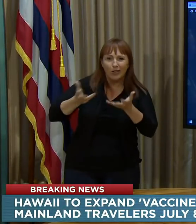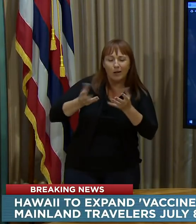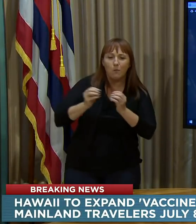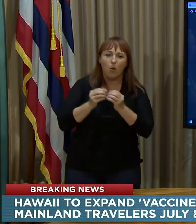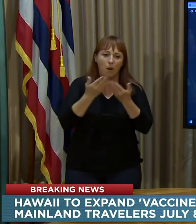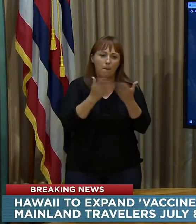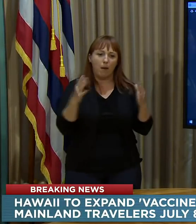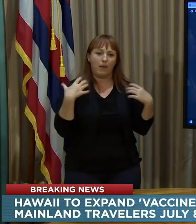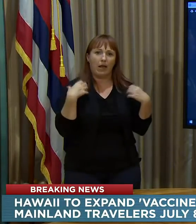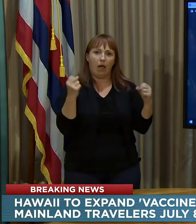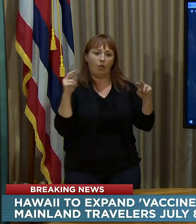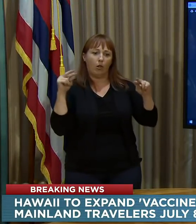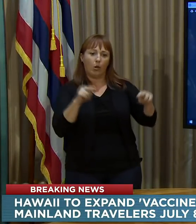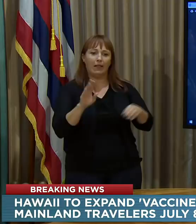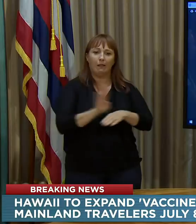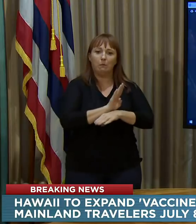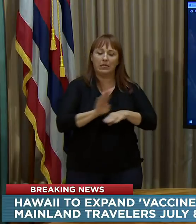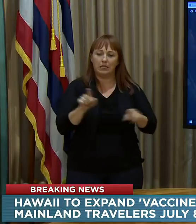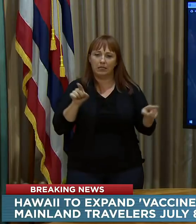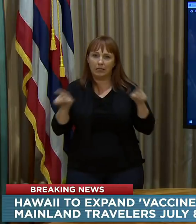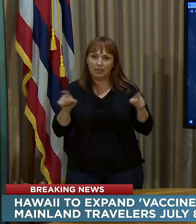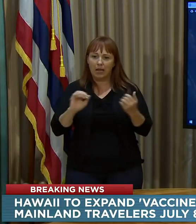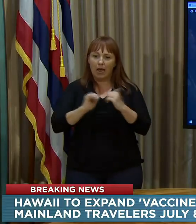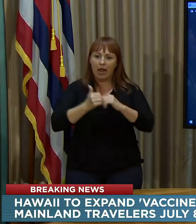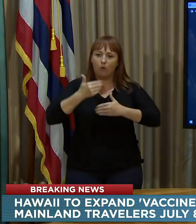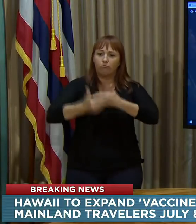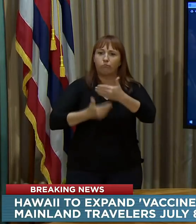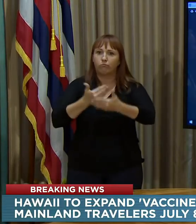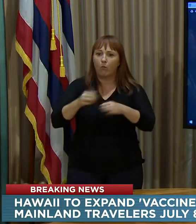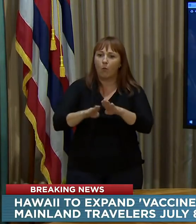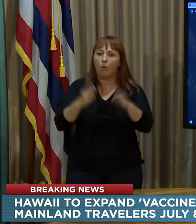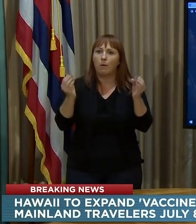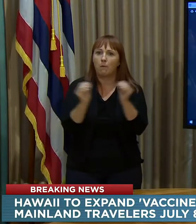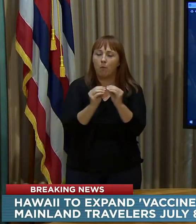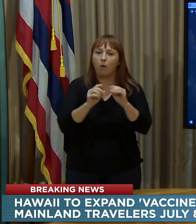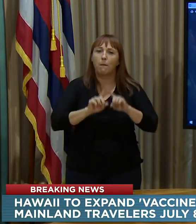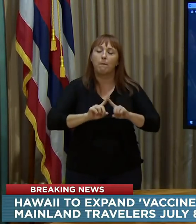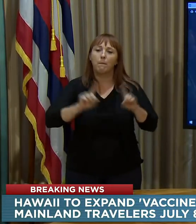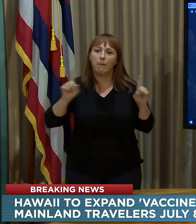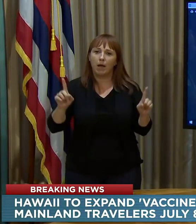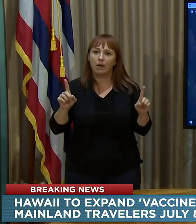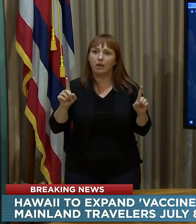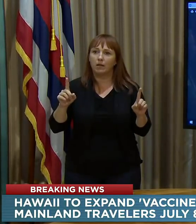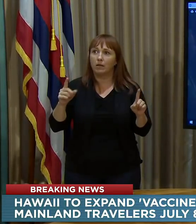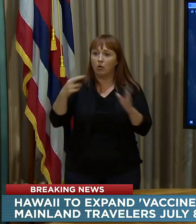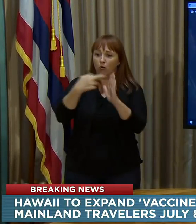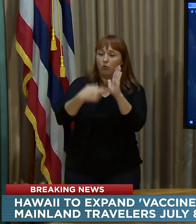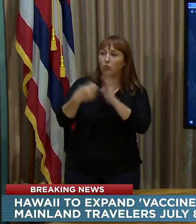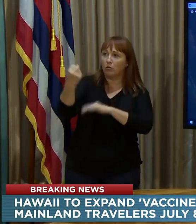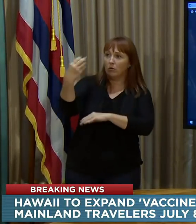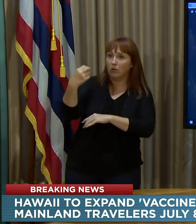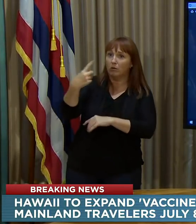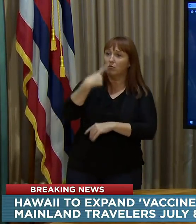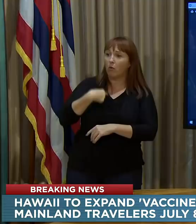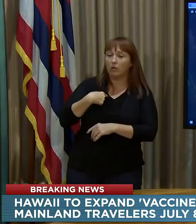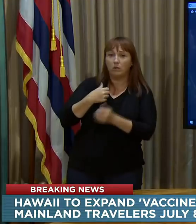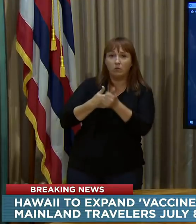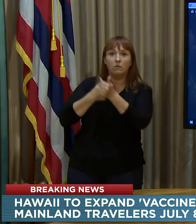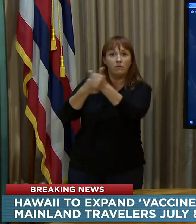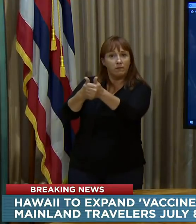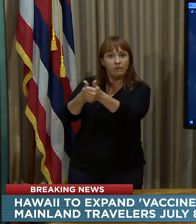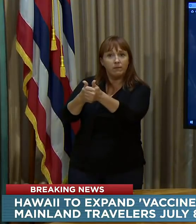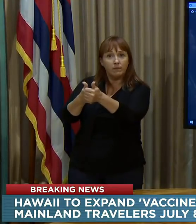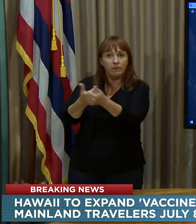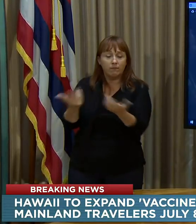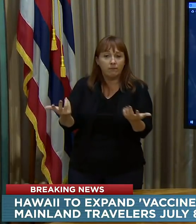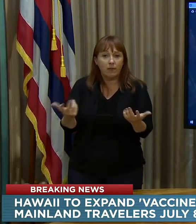public health with respect to our businesses and try to move things forward. But when we get told what the rules are, that's a compliance order,